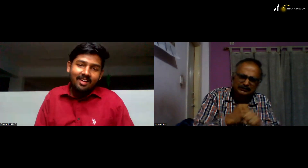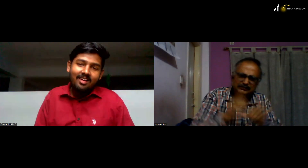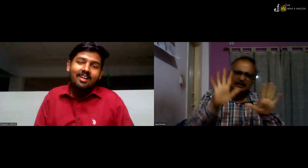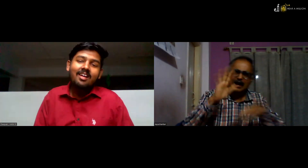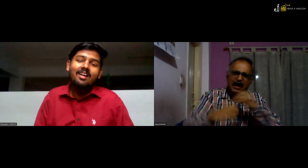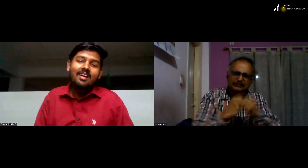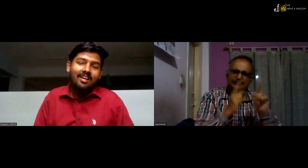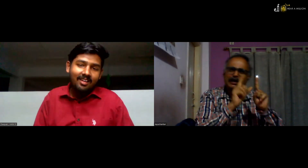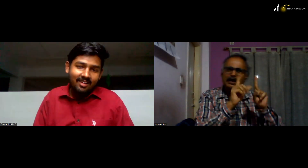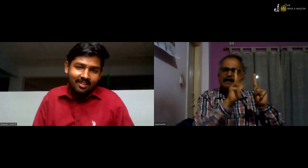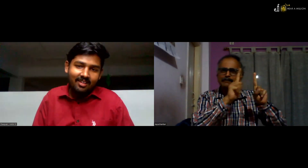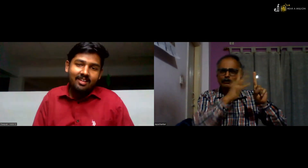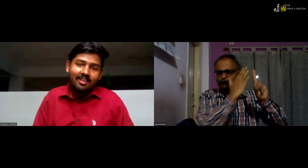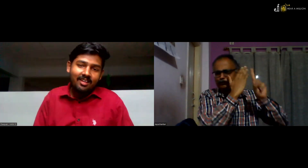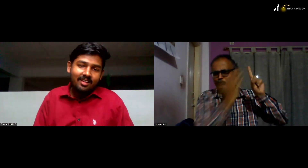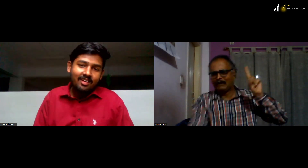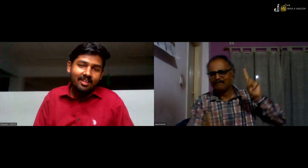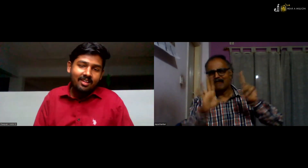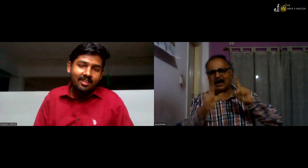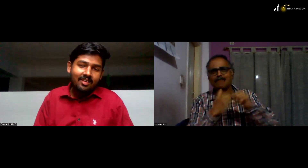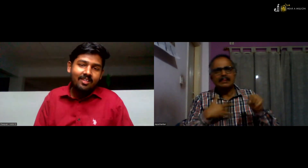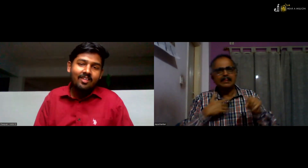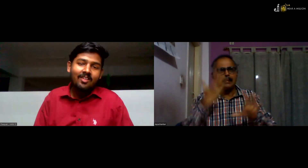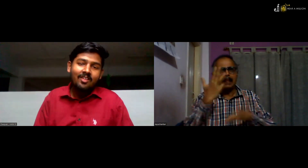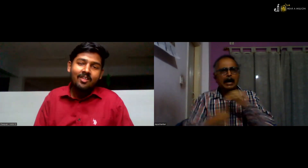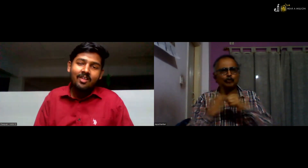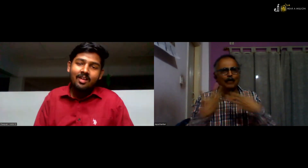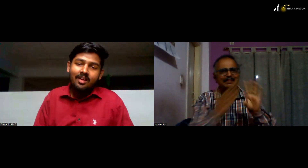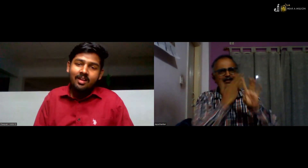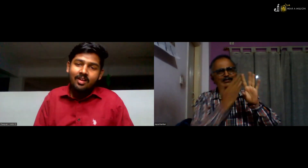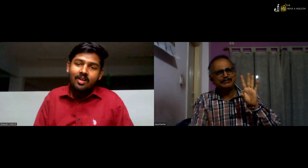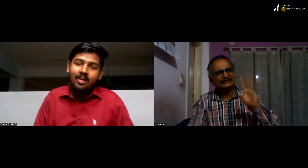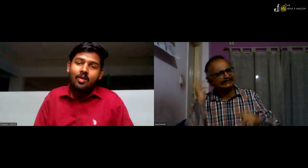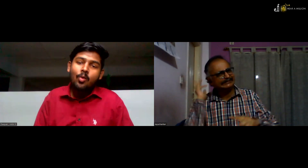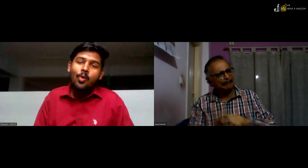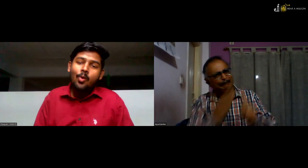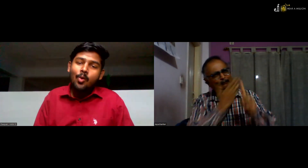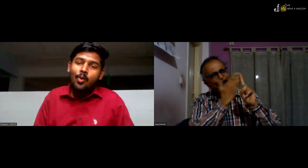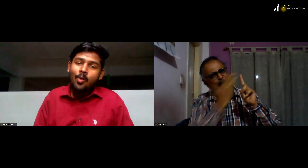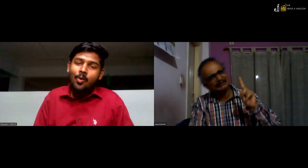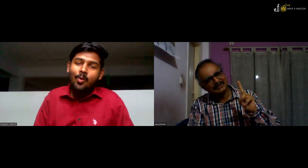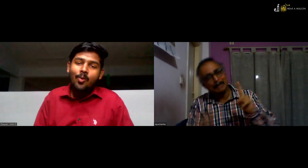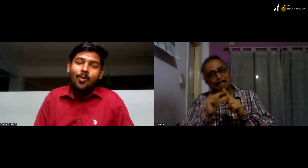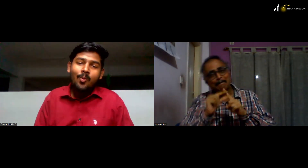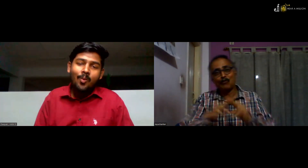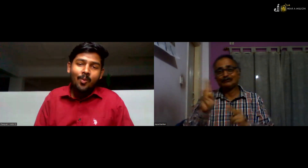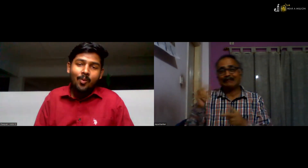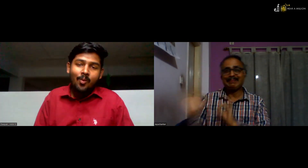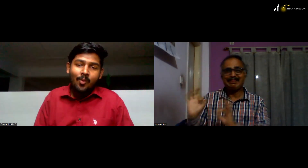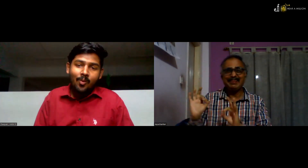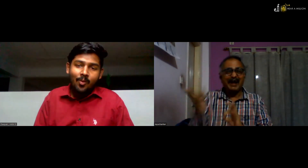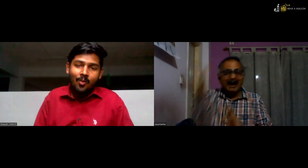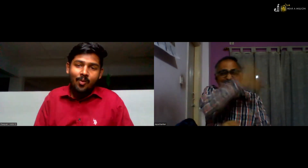like that. So with the 3 years or 5 years of experience, this is what I have experienced, that I can go